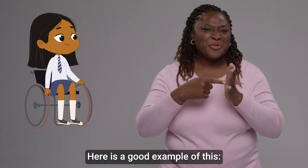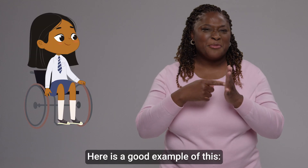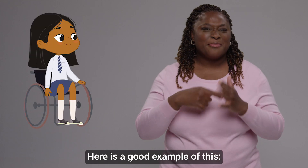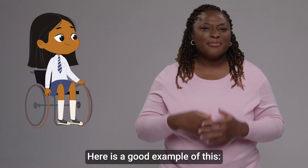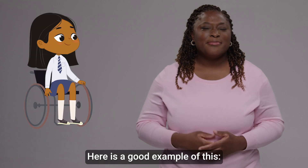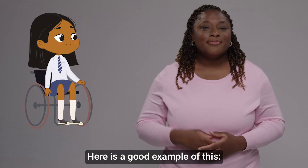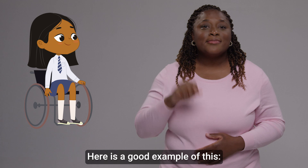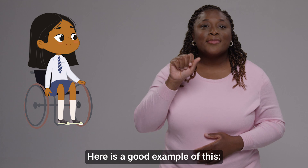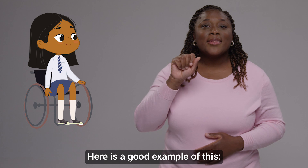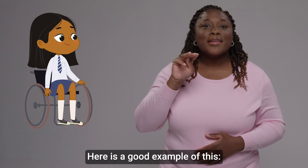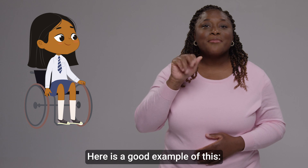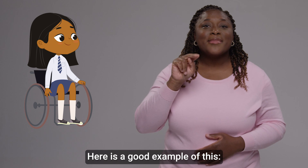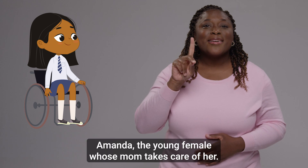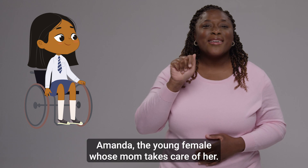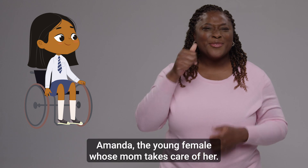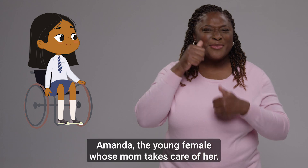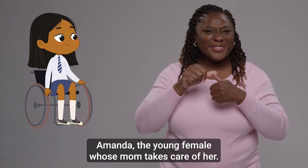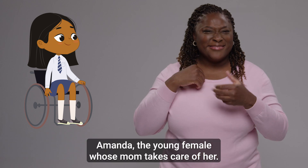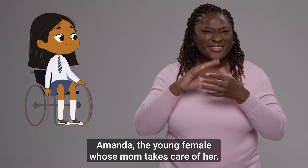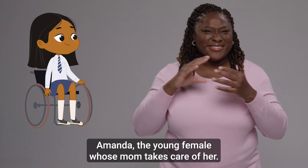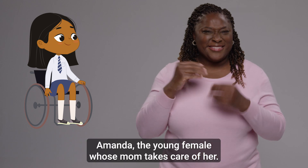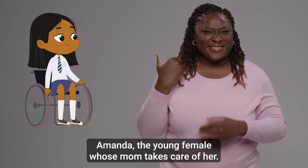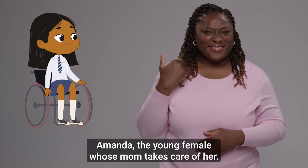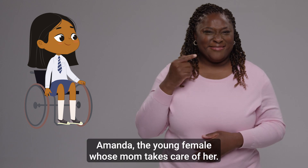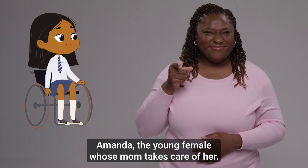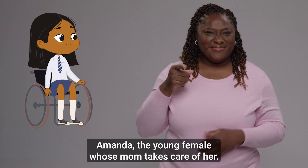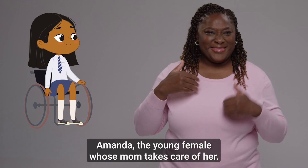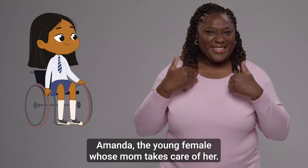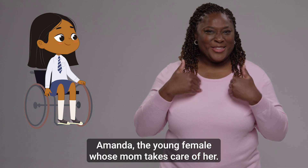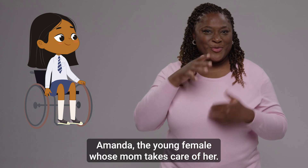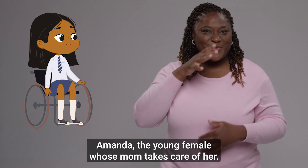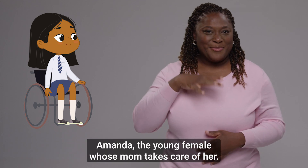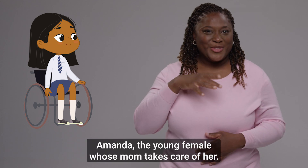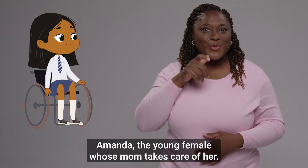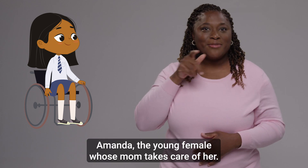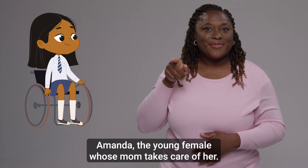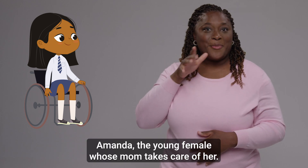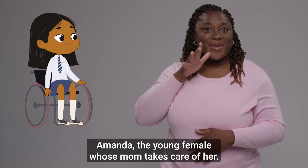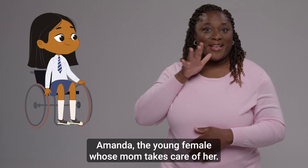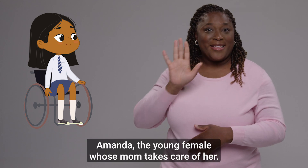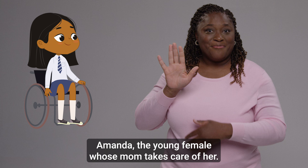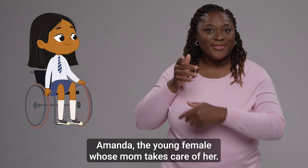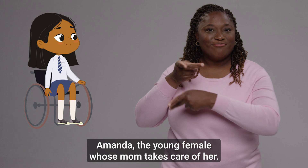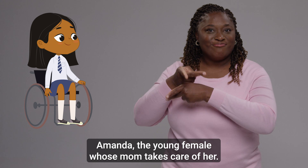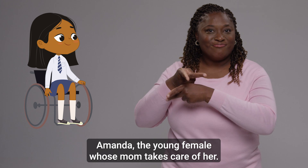Here is a good example of this. Amanda, the young female whose mom takes care of her. Amanda's